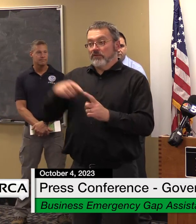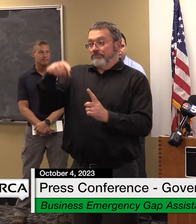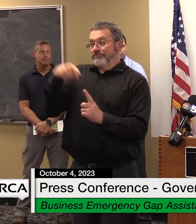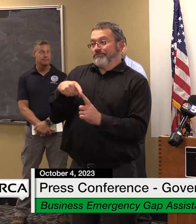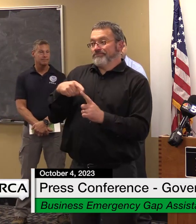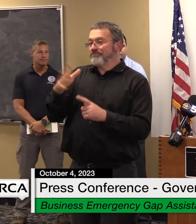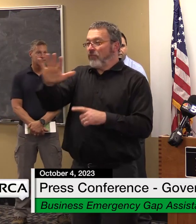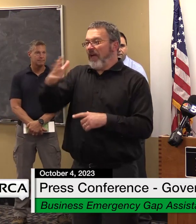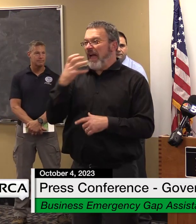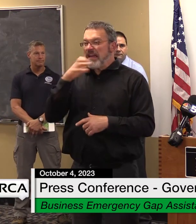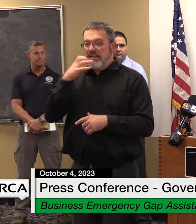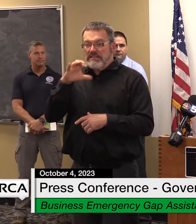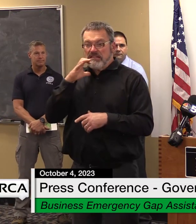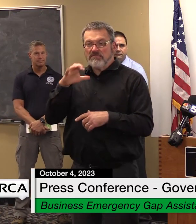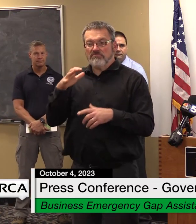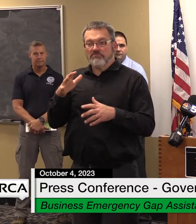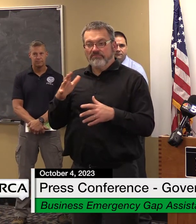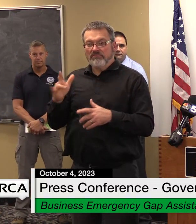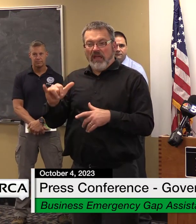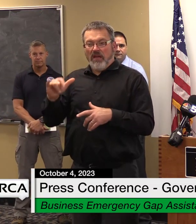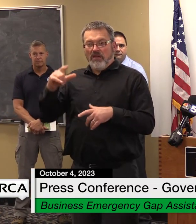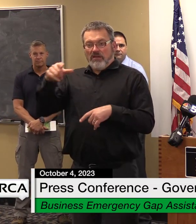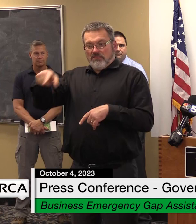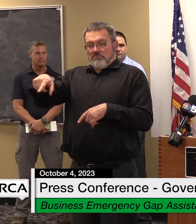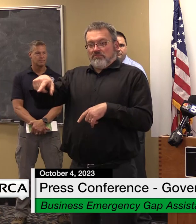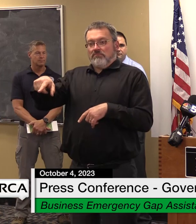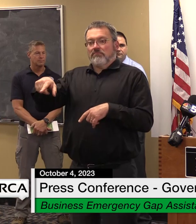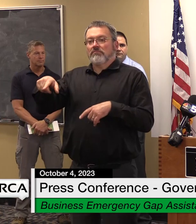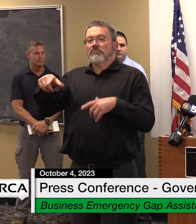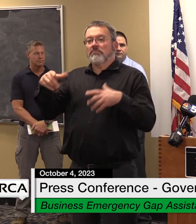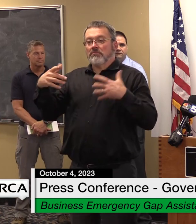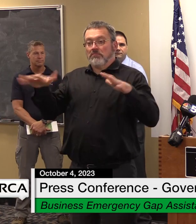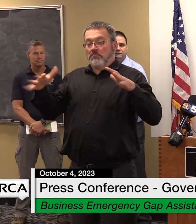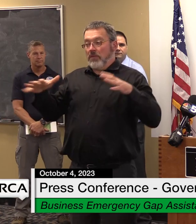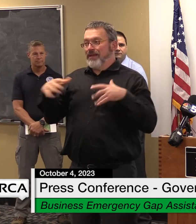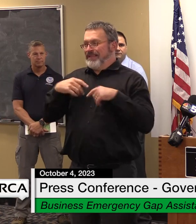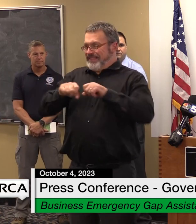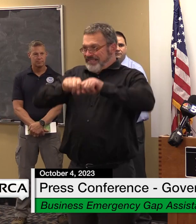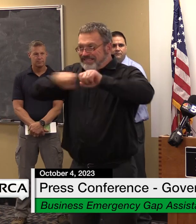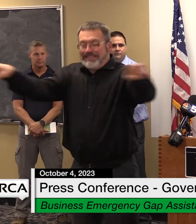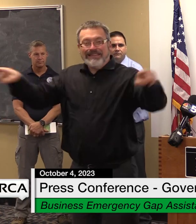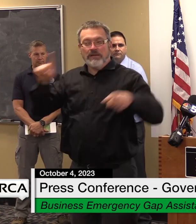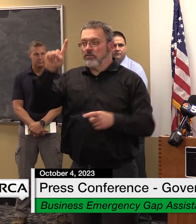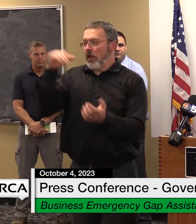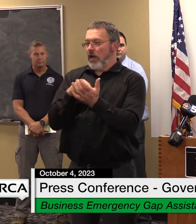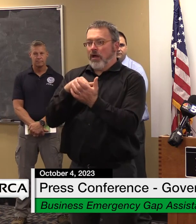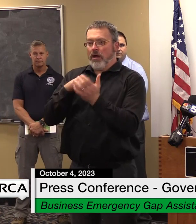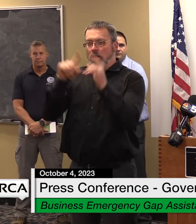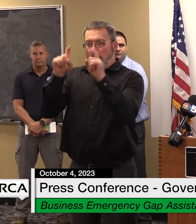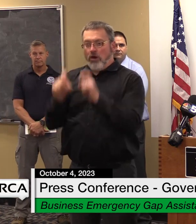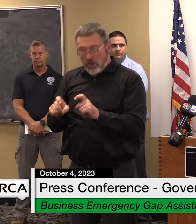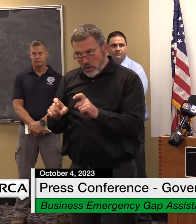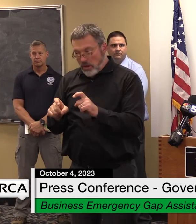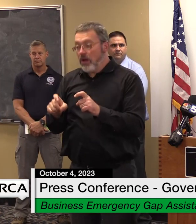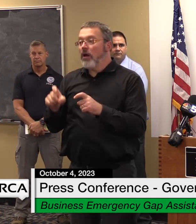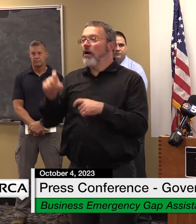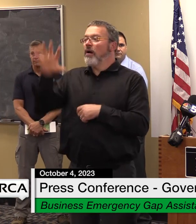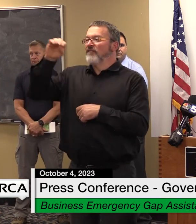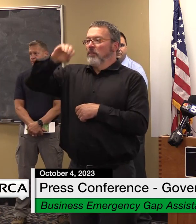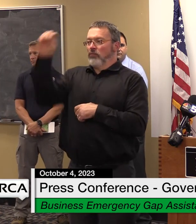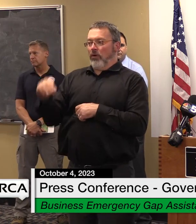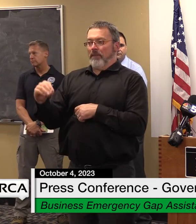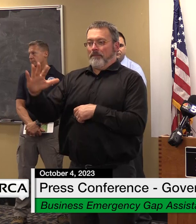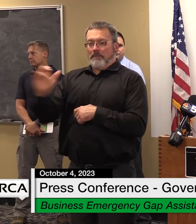heard back from about half of the 1,000 we surveyed due to reported damage to the heating system, with